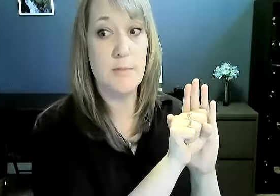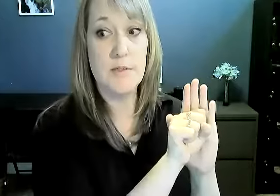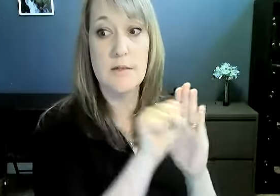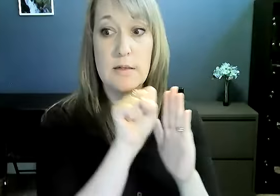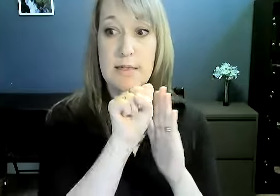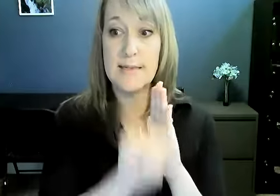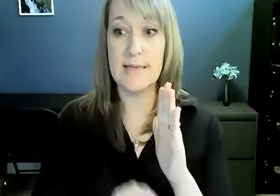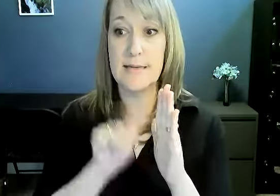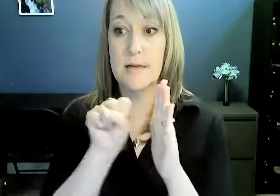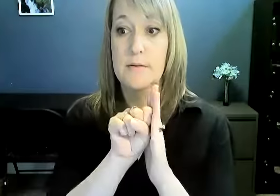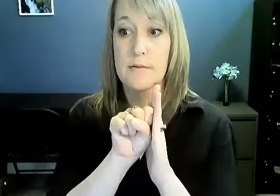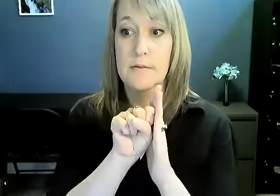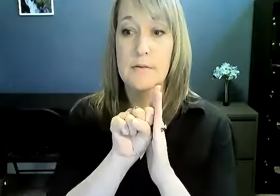stops. Season.